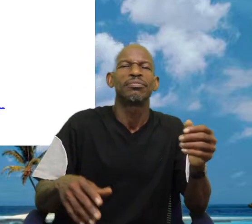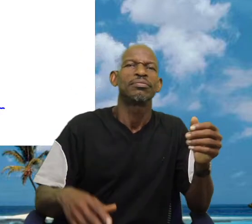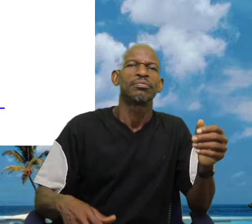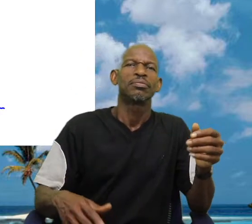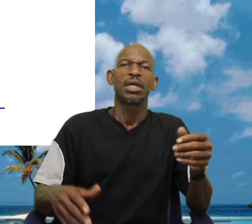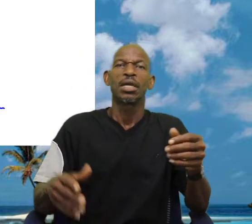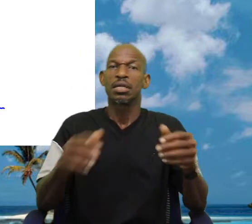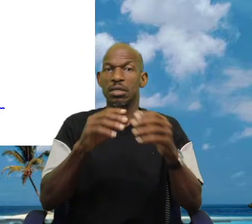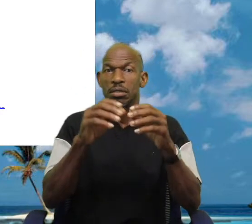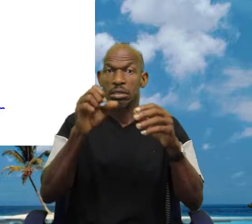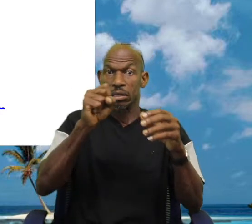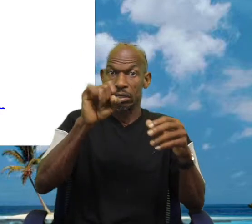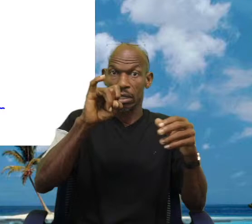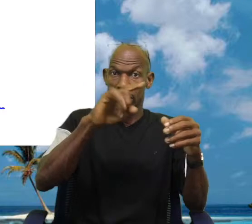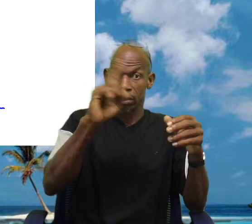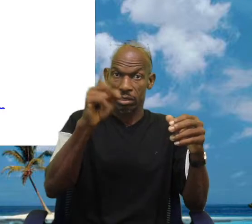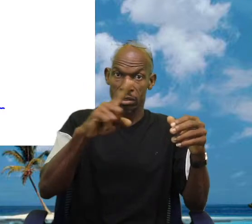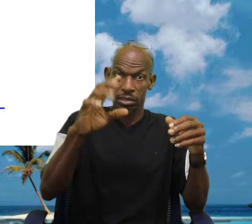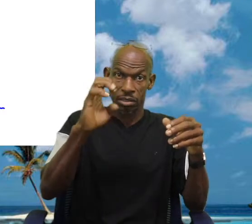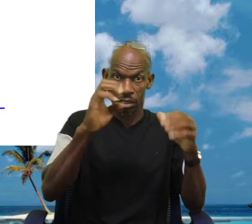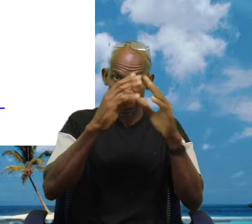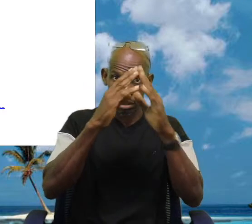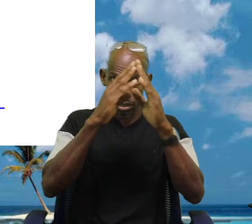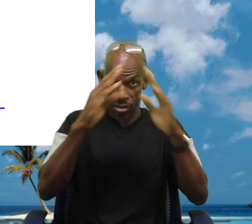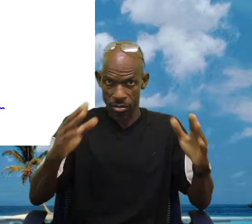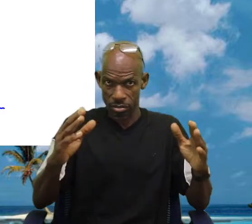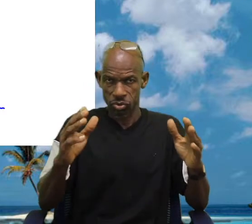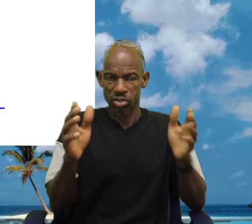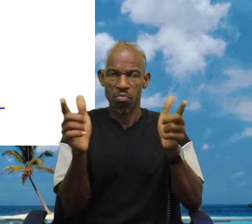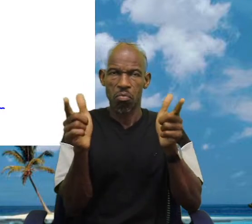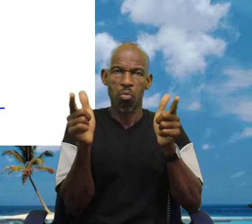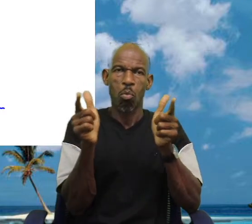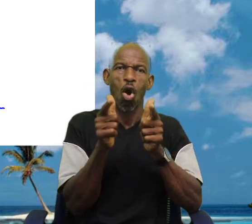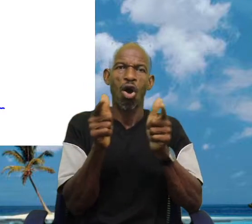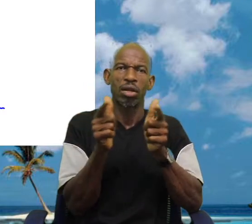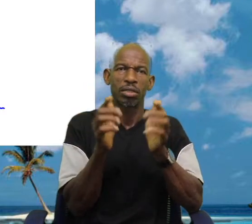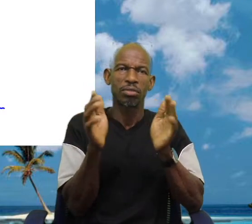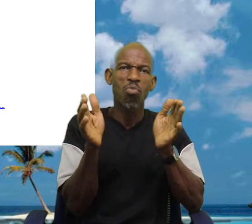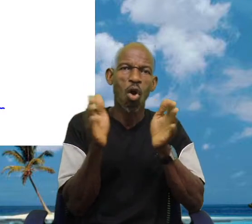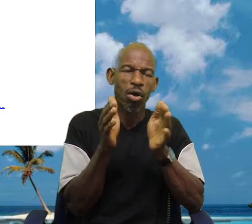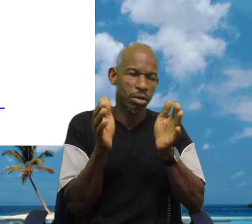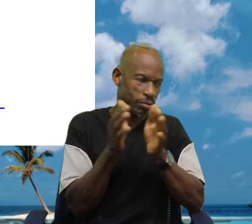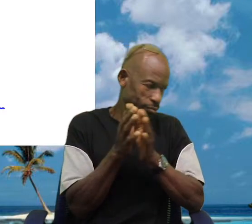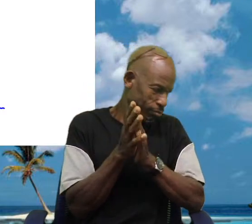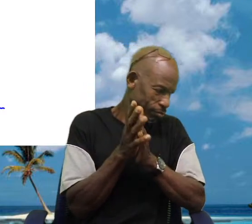And the size of this house, we say in this house small. So we use small.